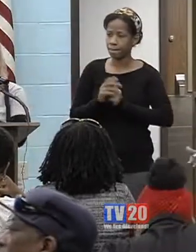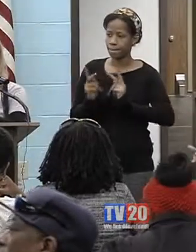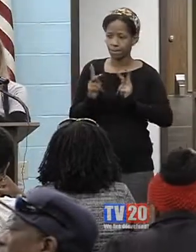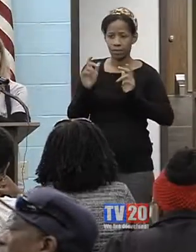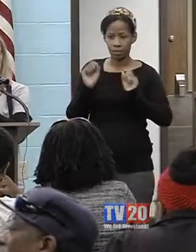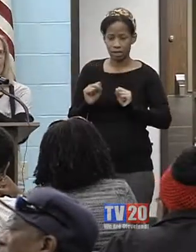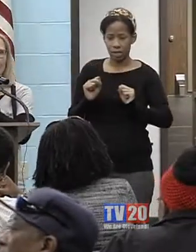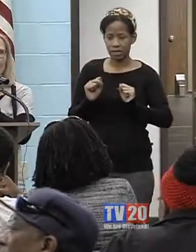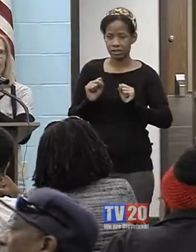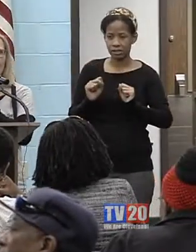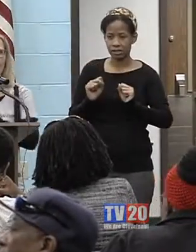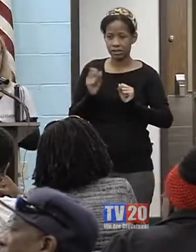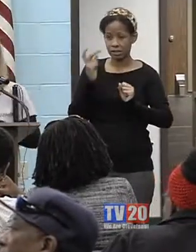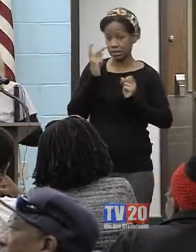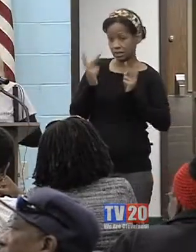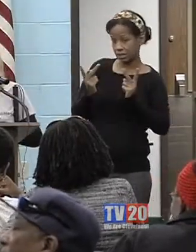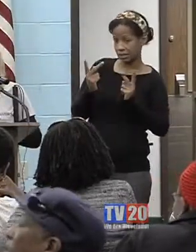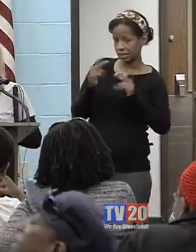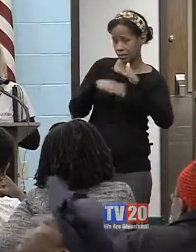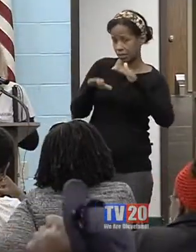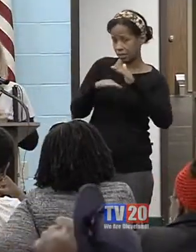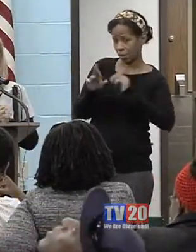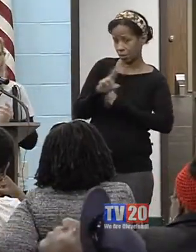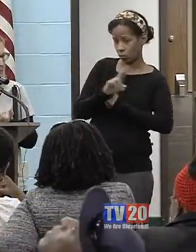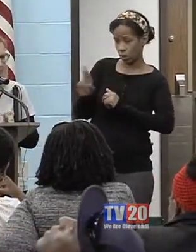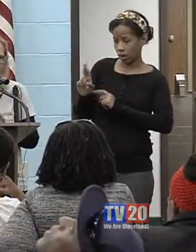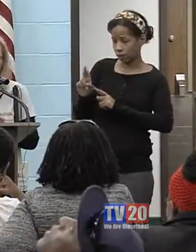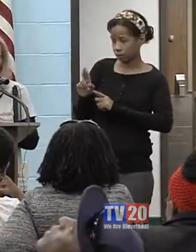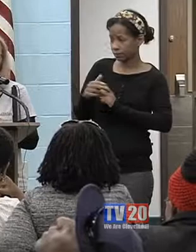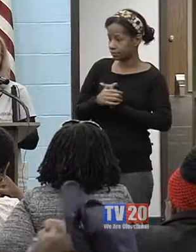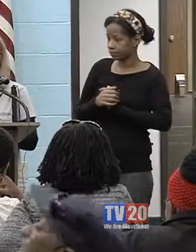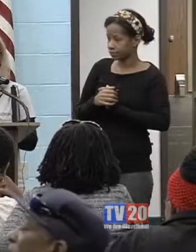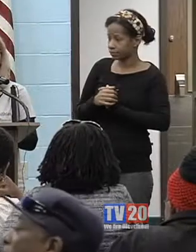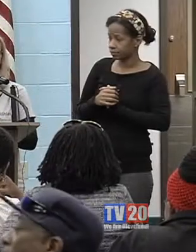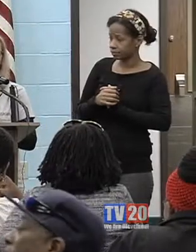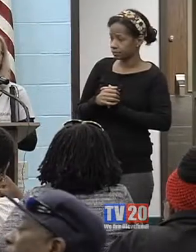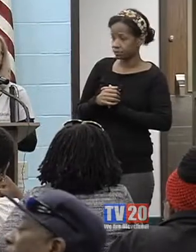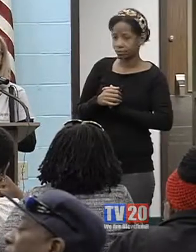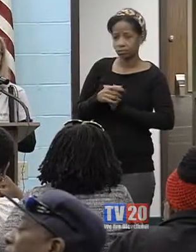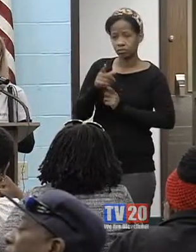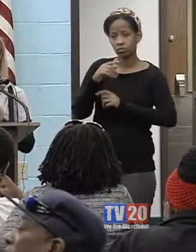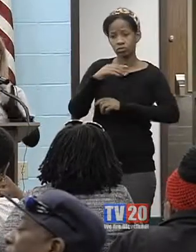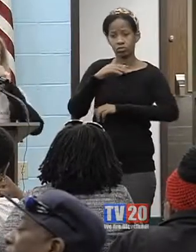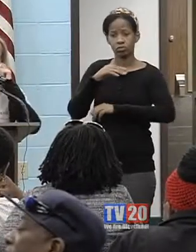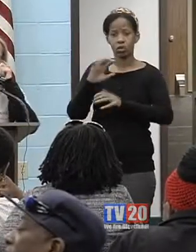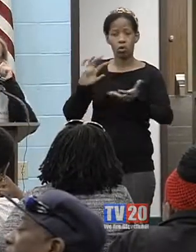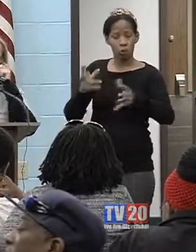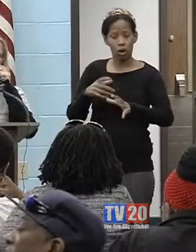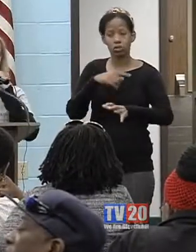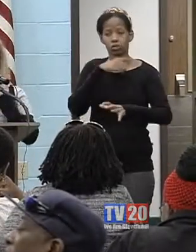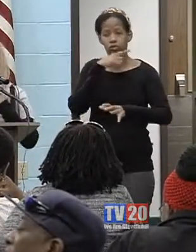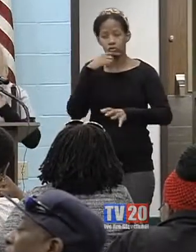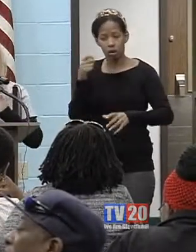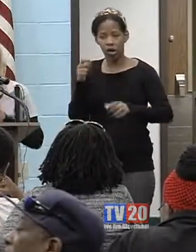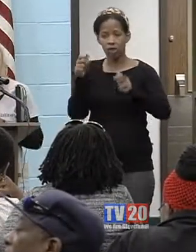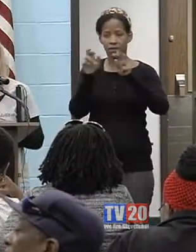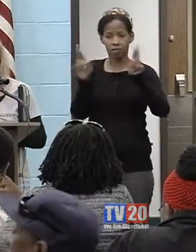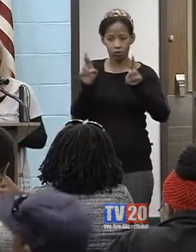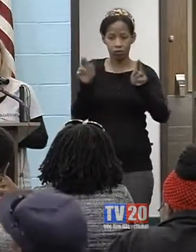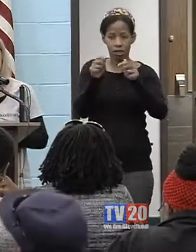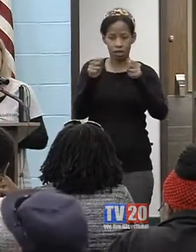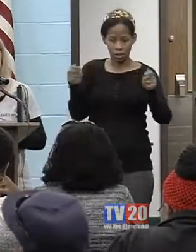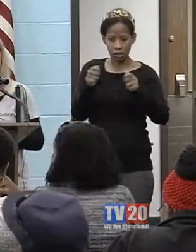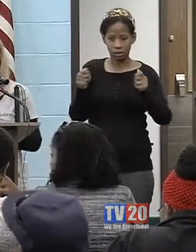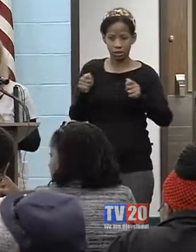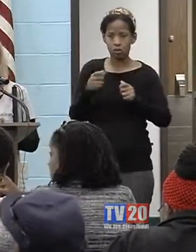you that can see it, it's on the bottom right, and you can use them on your stove, washer, dryer, refrigerator, just